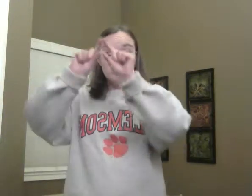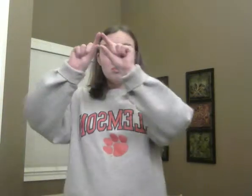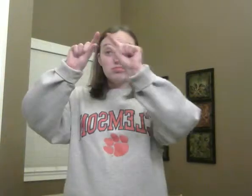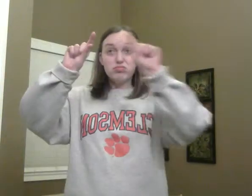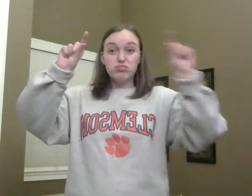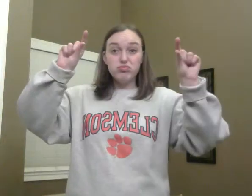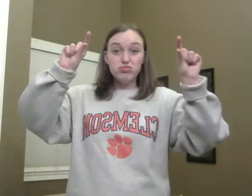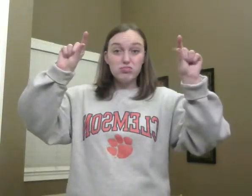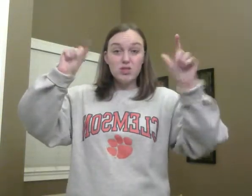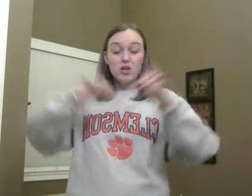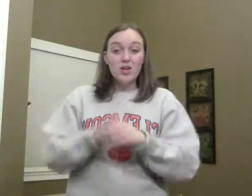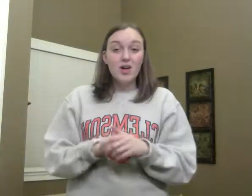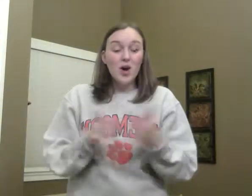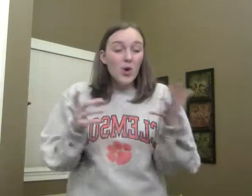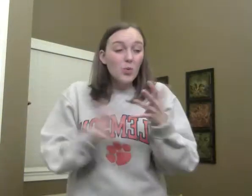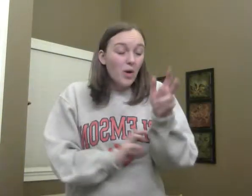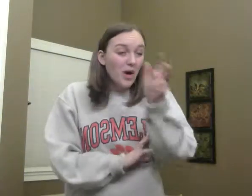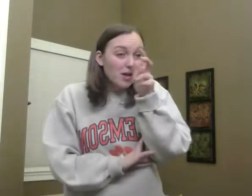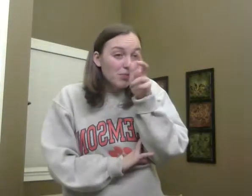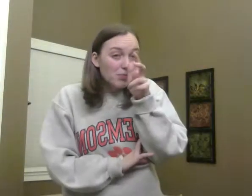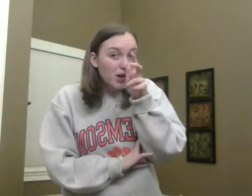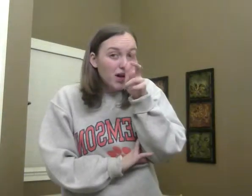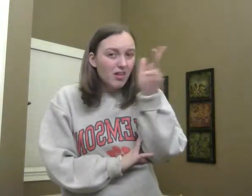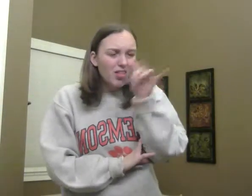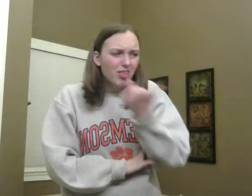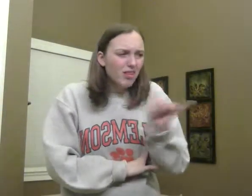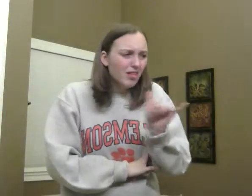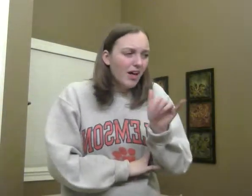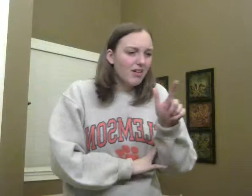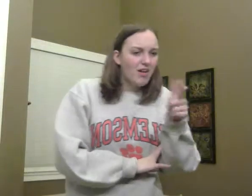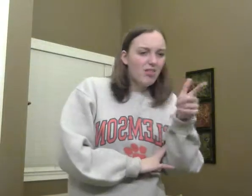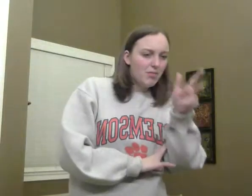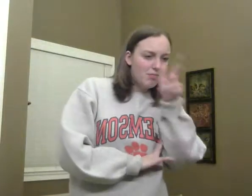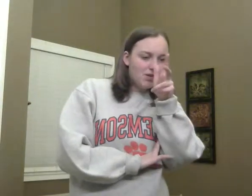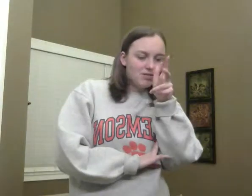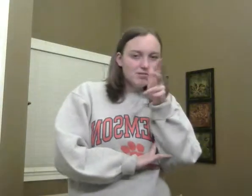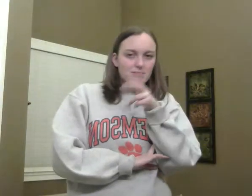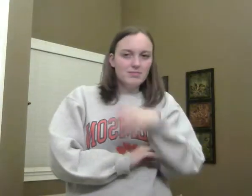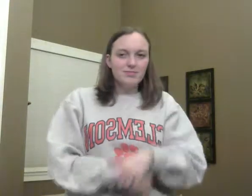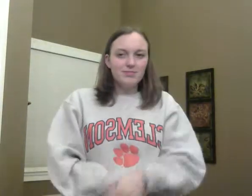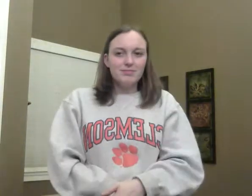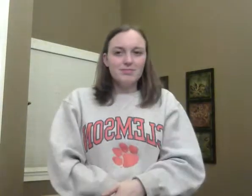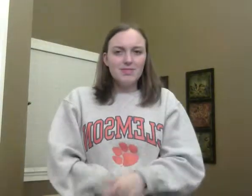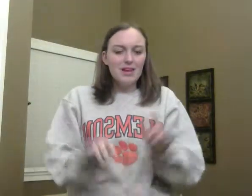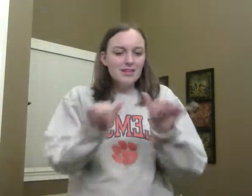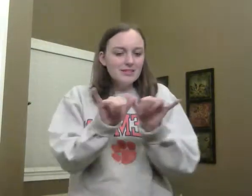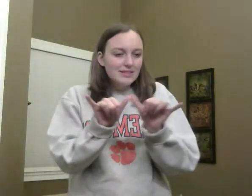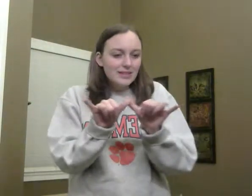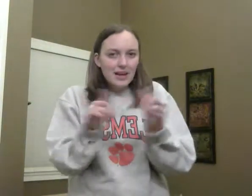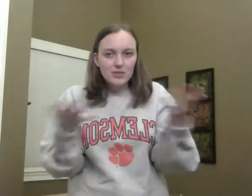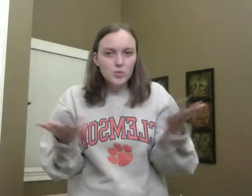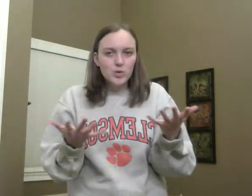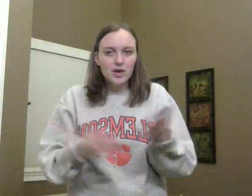a water strider resemble? How would you describe the size of a water strider? What fact